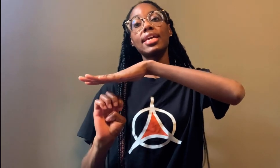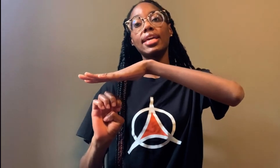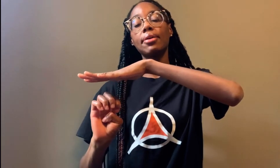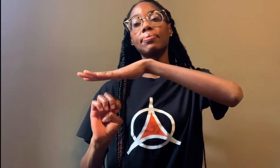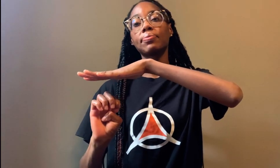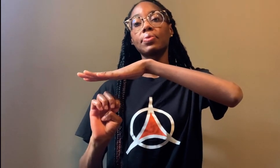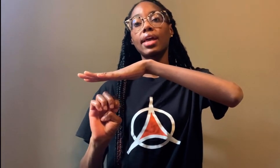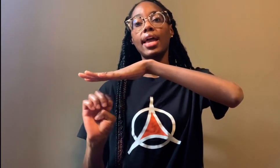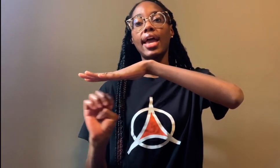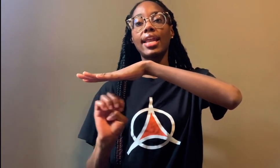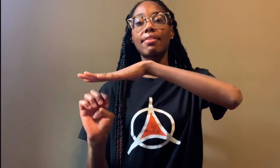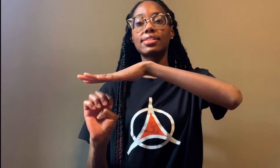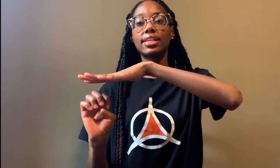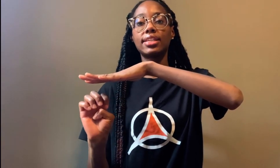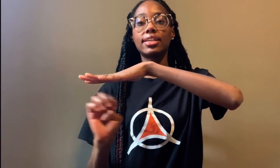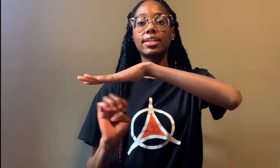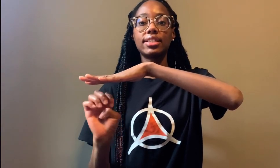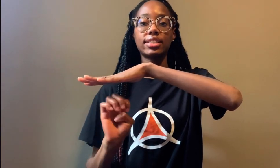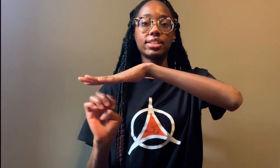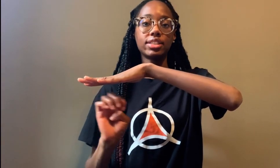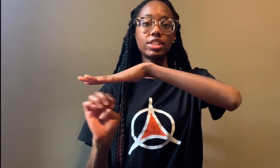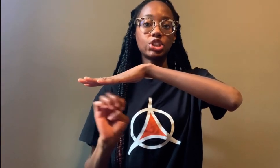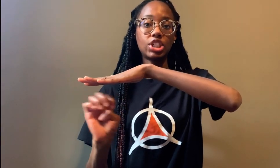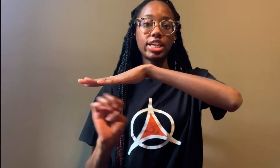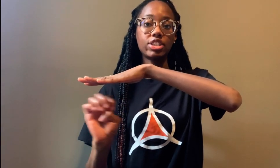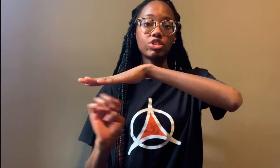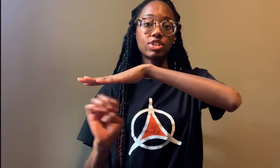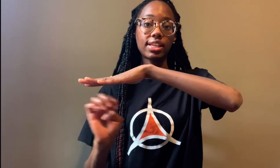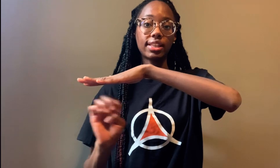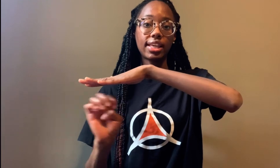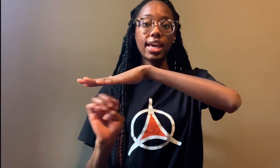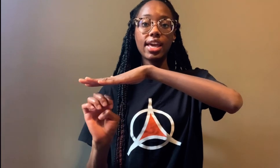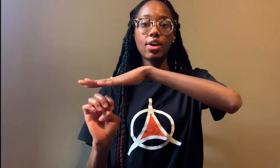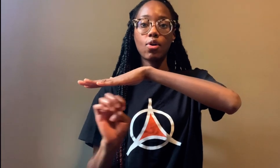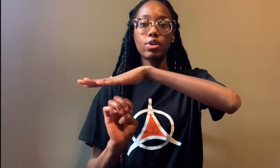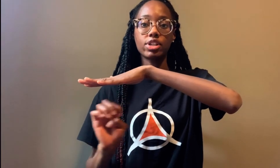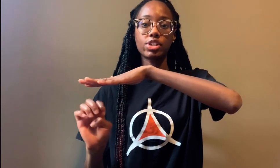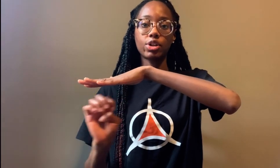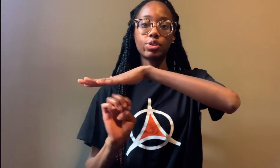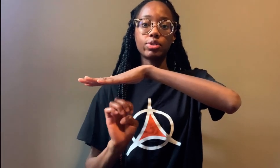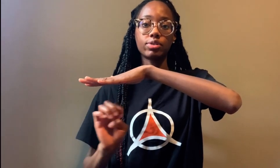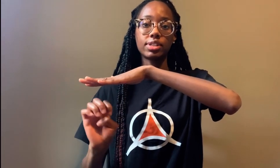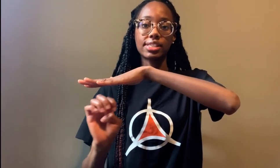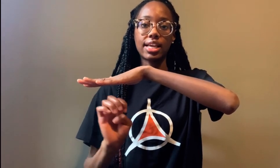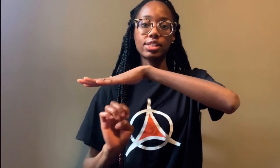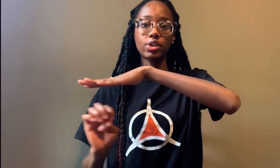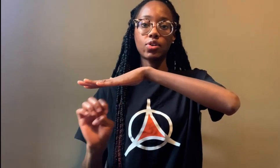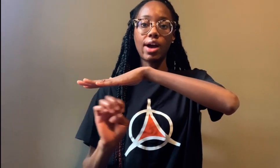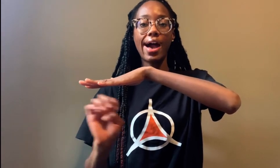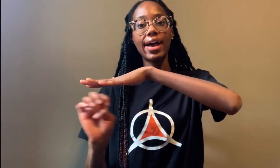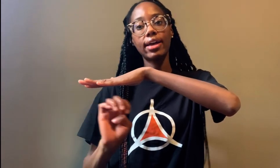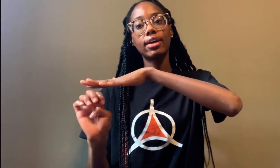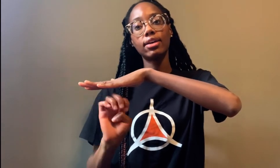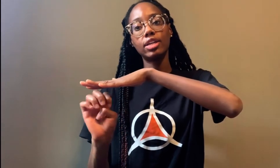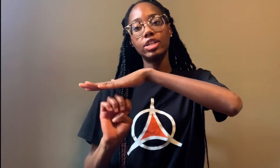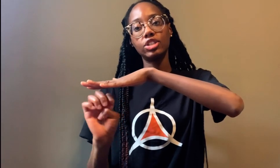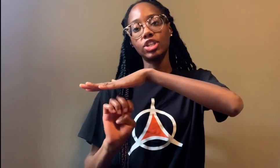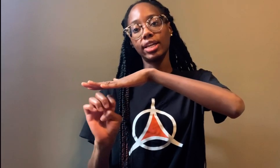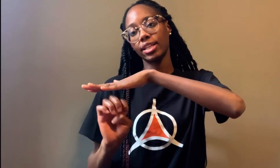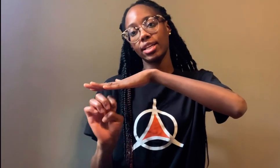E. And I've seen it done a shake just like the K, or in a circle, a slight circle. I shake it, that's